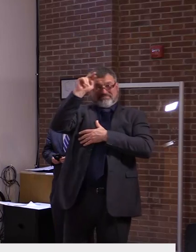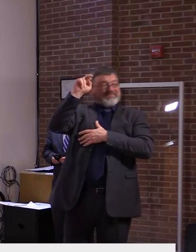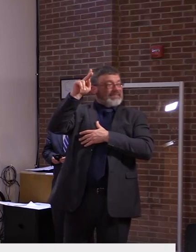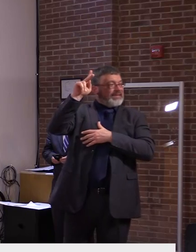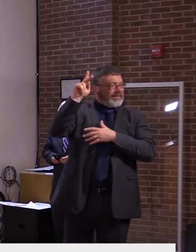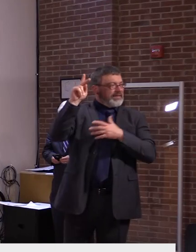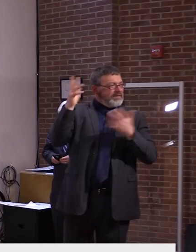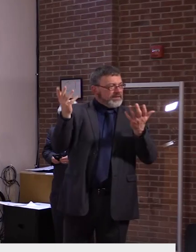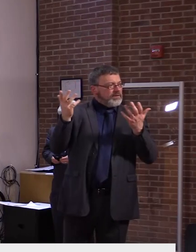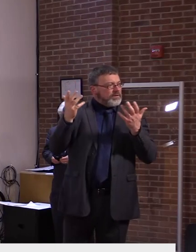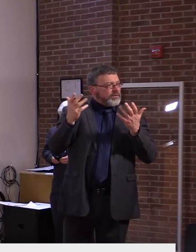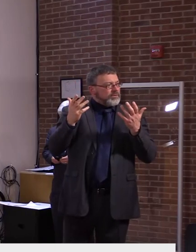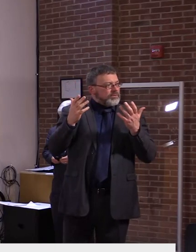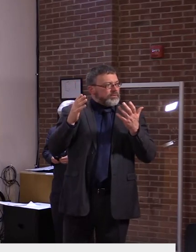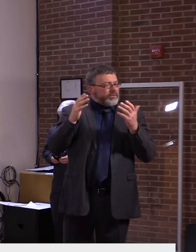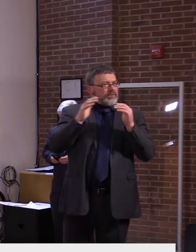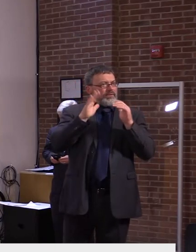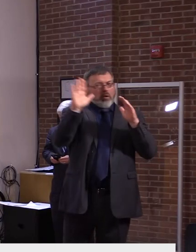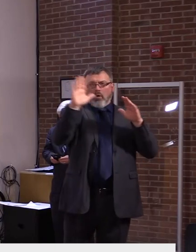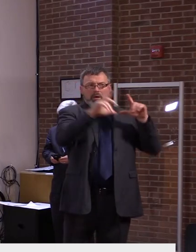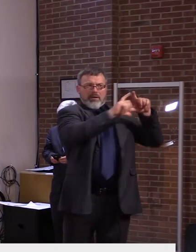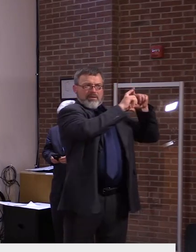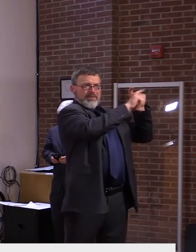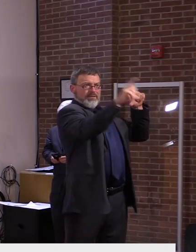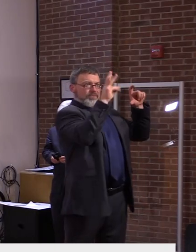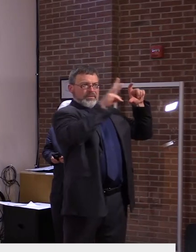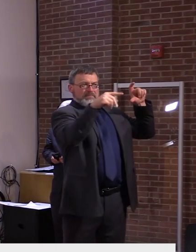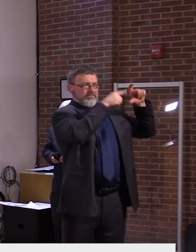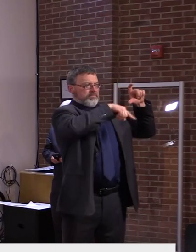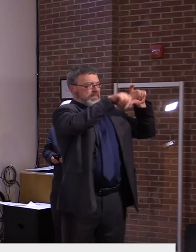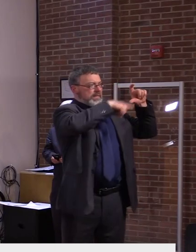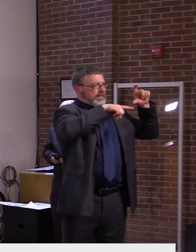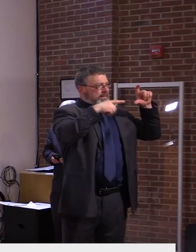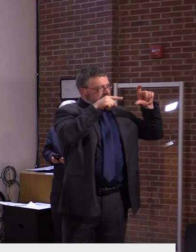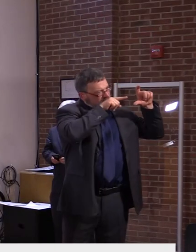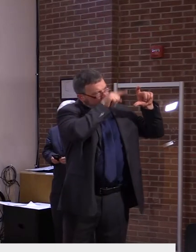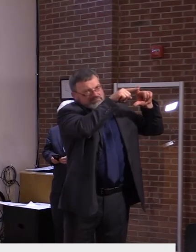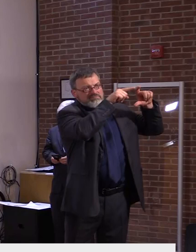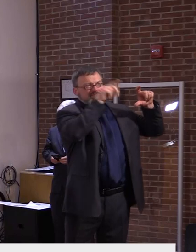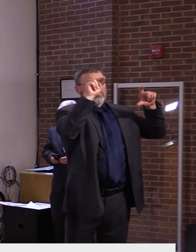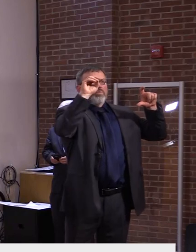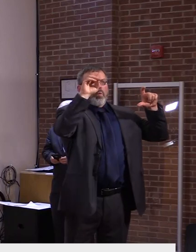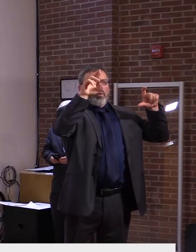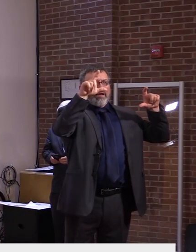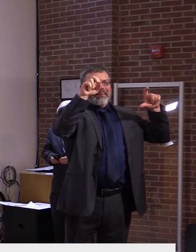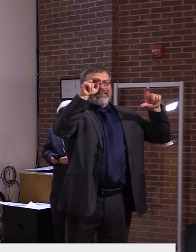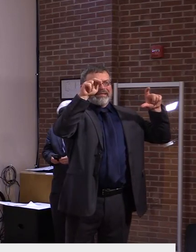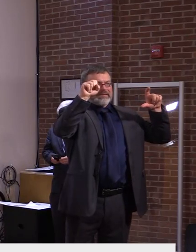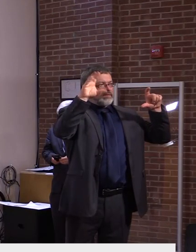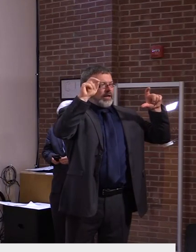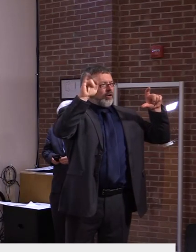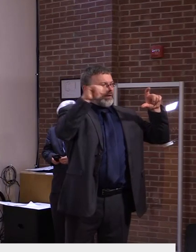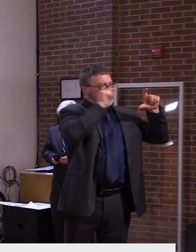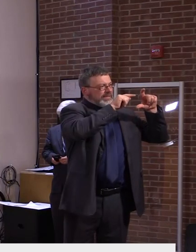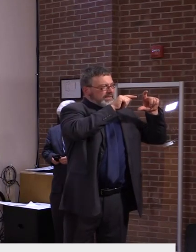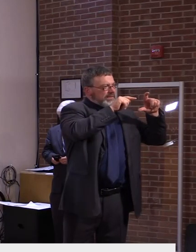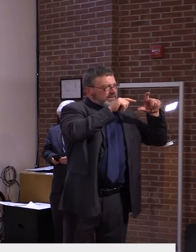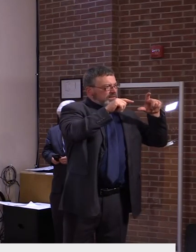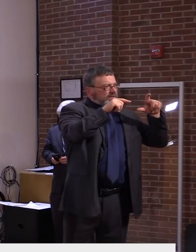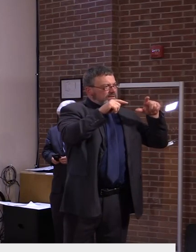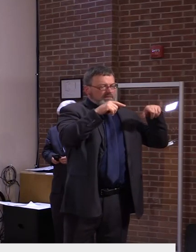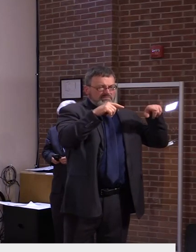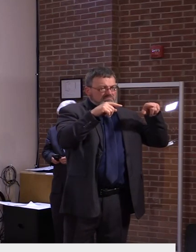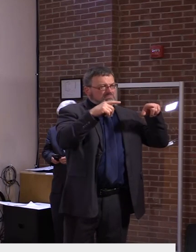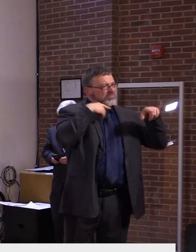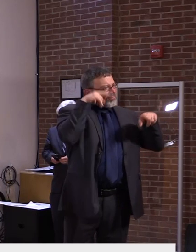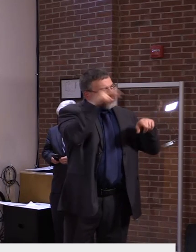that the lowest vaccination rates by age group in Orleans County is among the 12 to 18-year-olds, and it looks